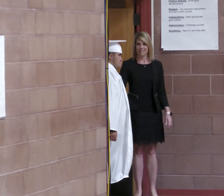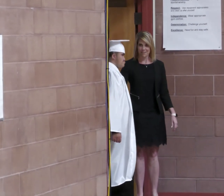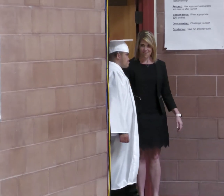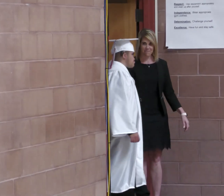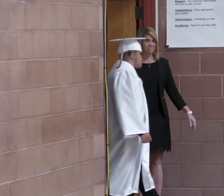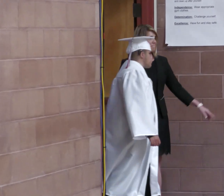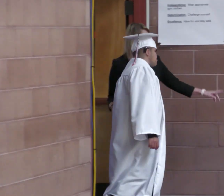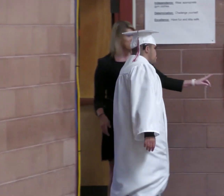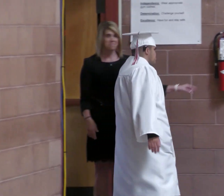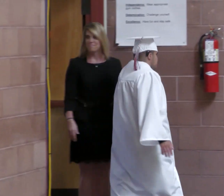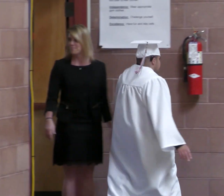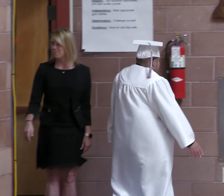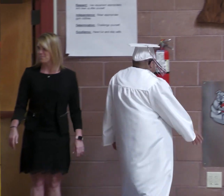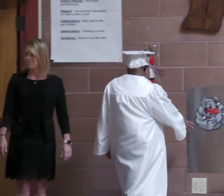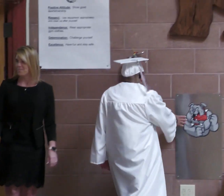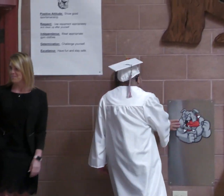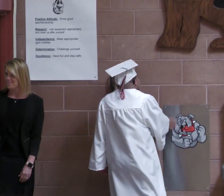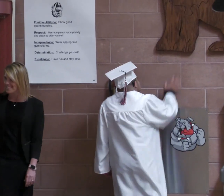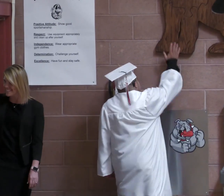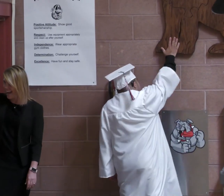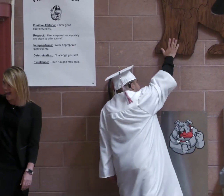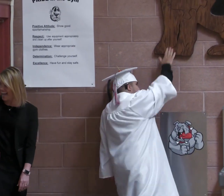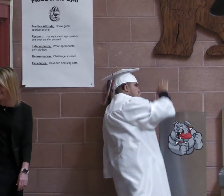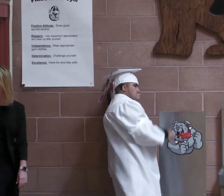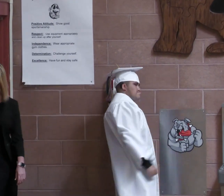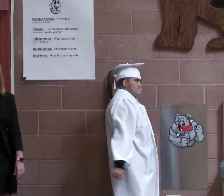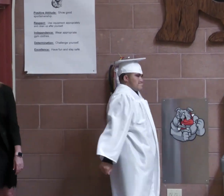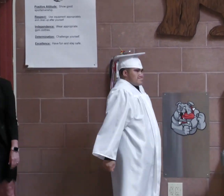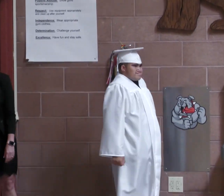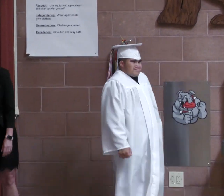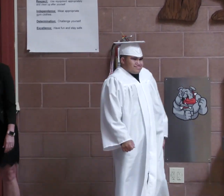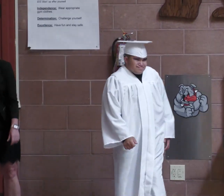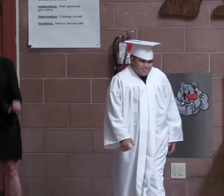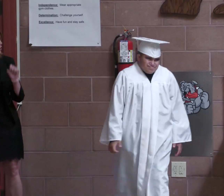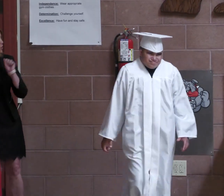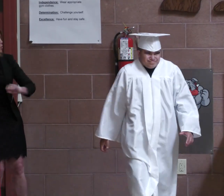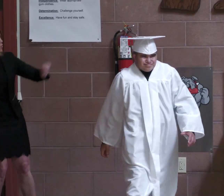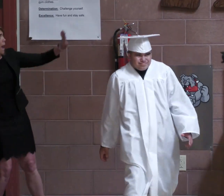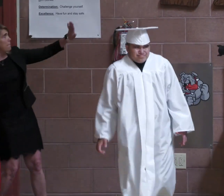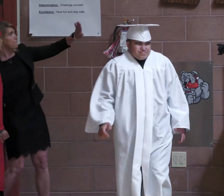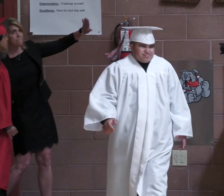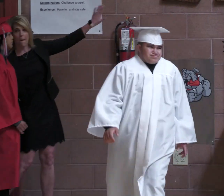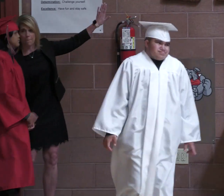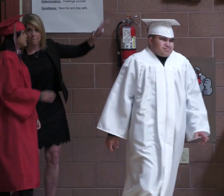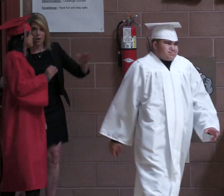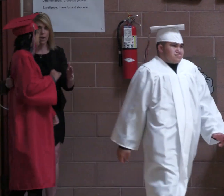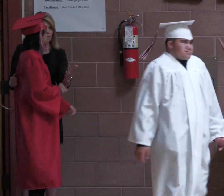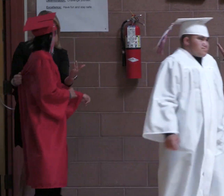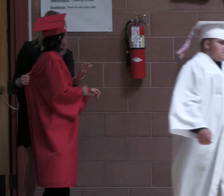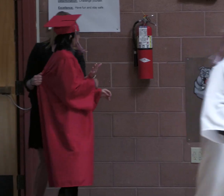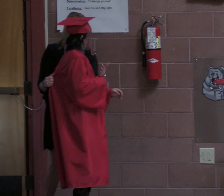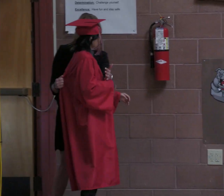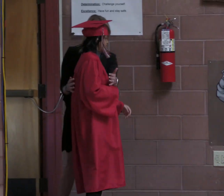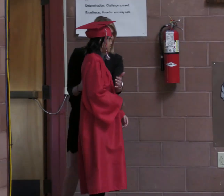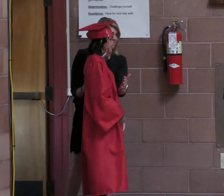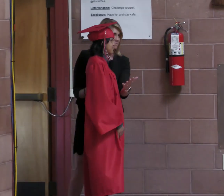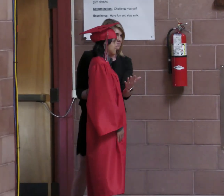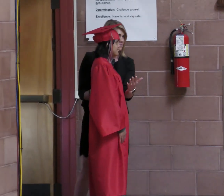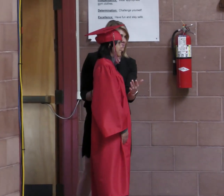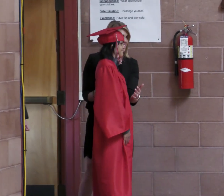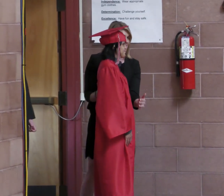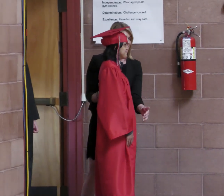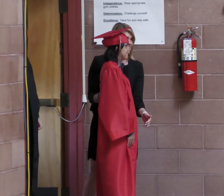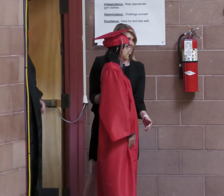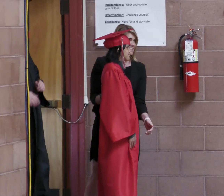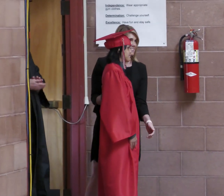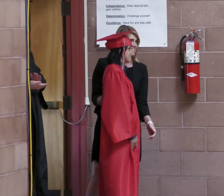crowd stands and applauds cheyenne toga trejo taps the bulldog at the entrance and enters the gym